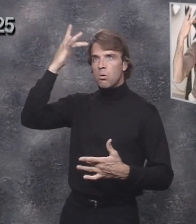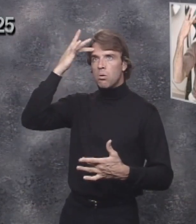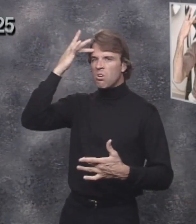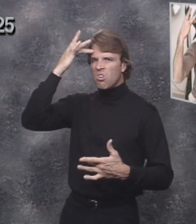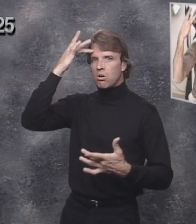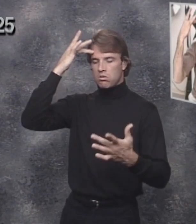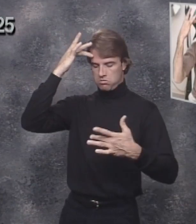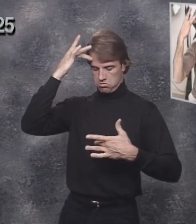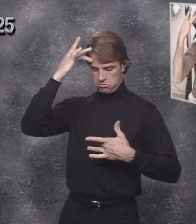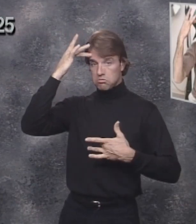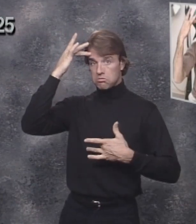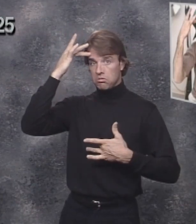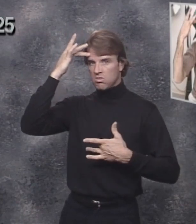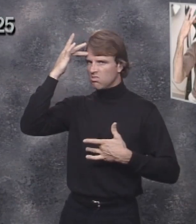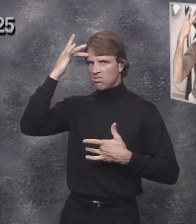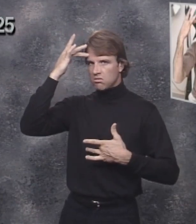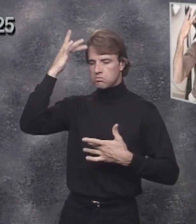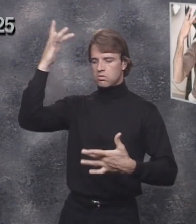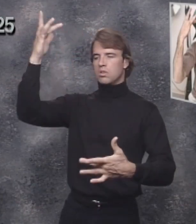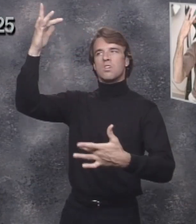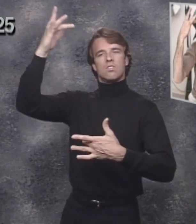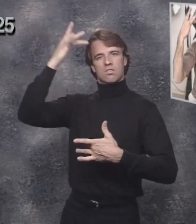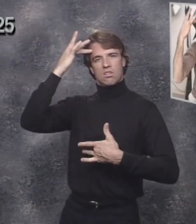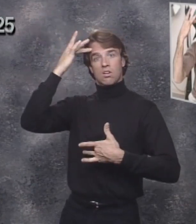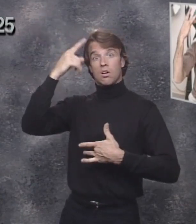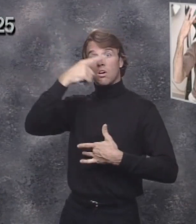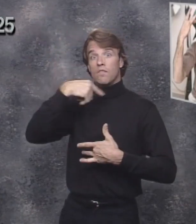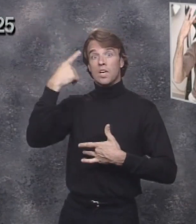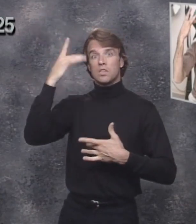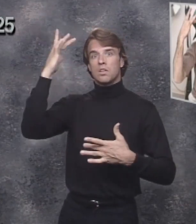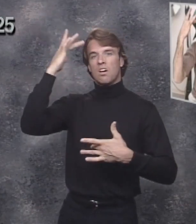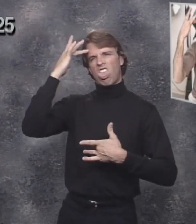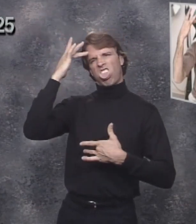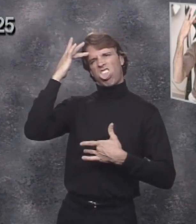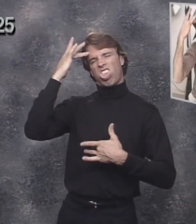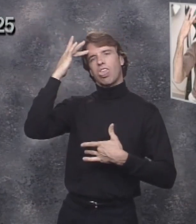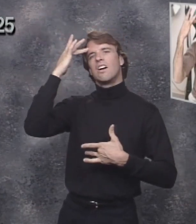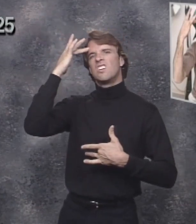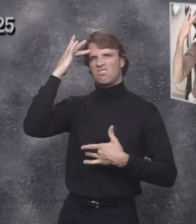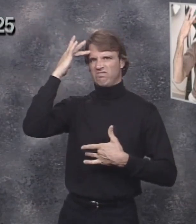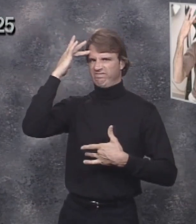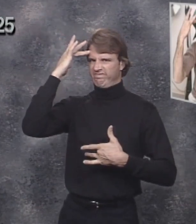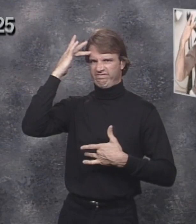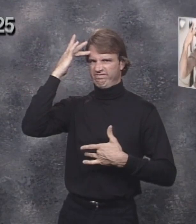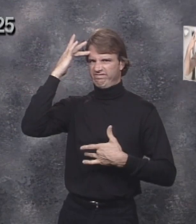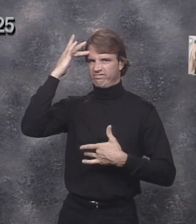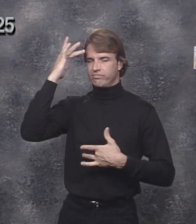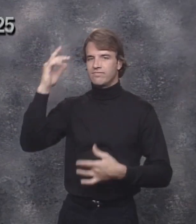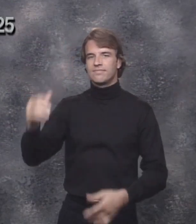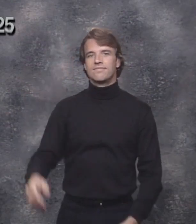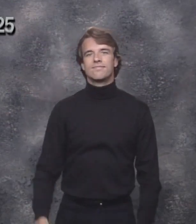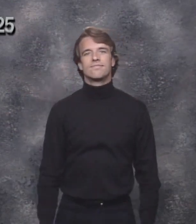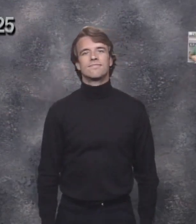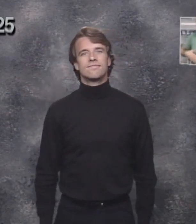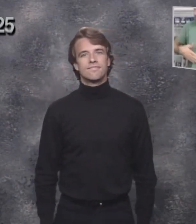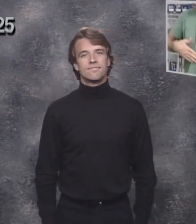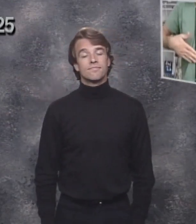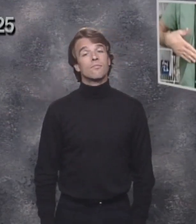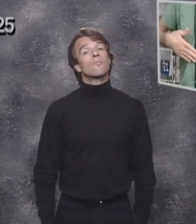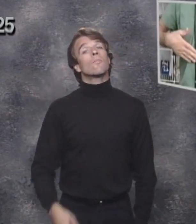head? Is your head not okay? Your stomach doesn't feel so good? Oh, and your facial expression must reflect the feeling sick.